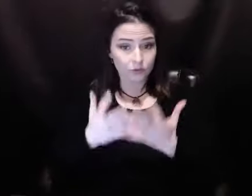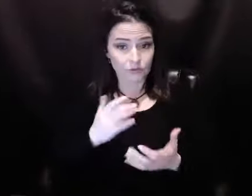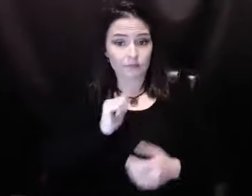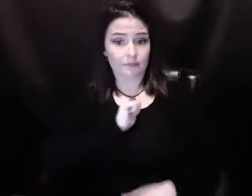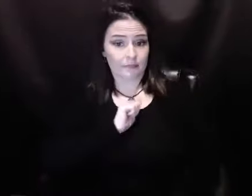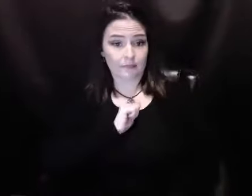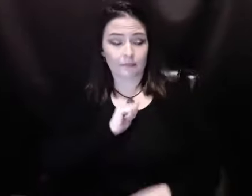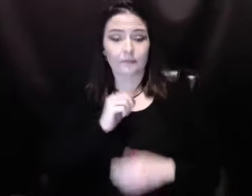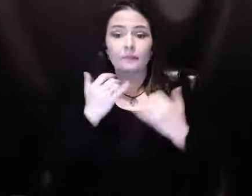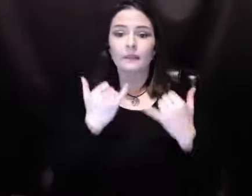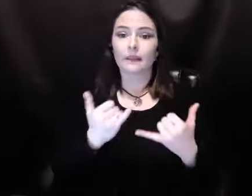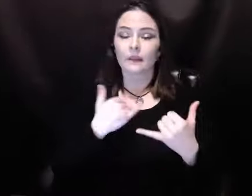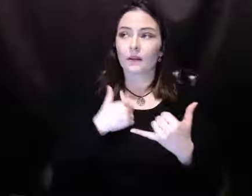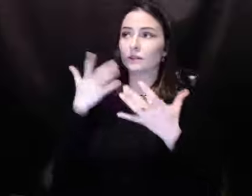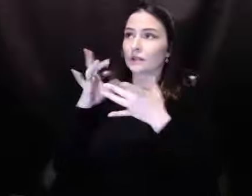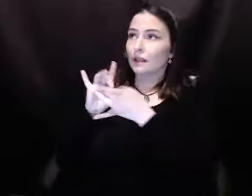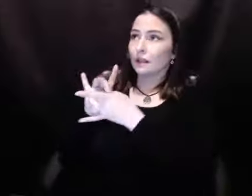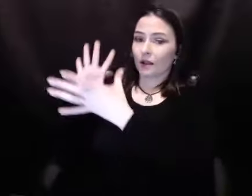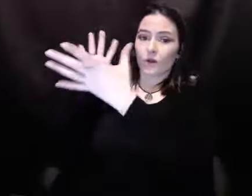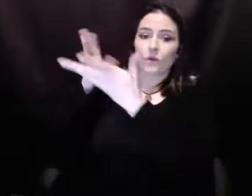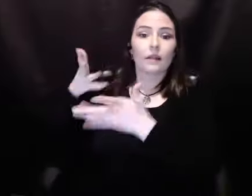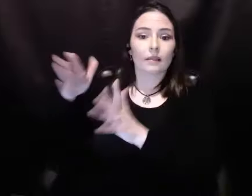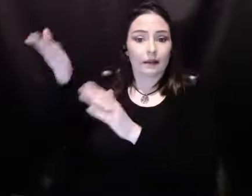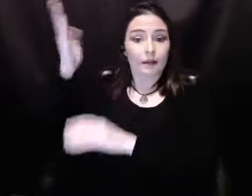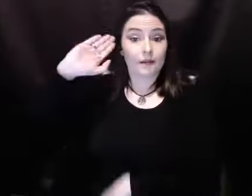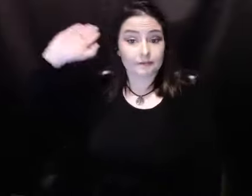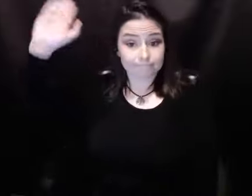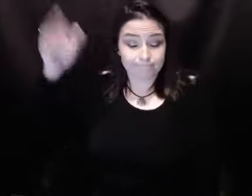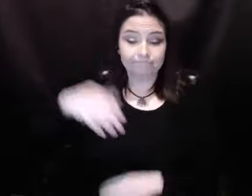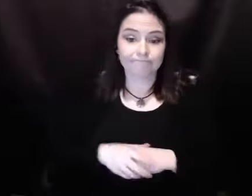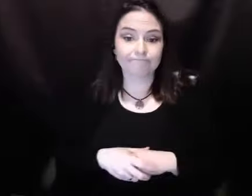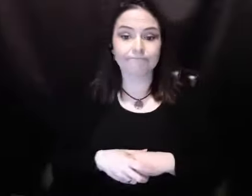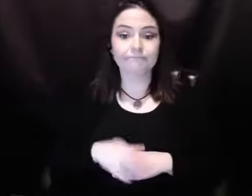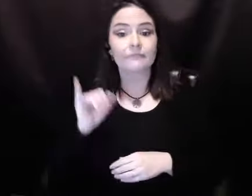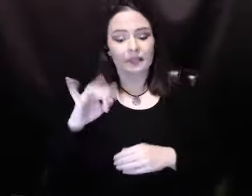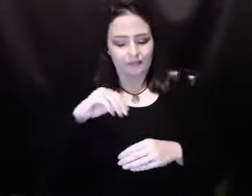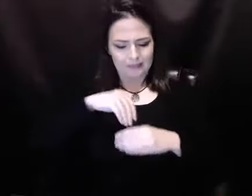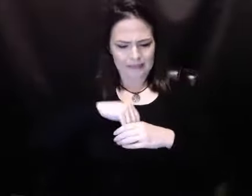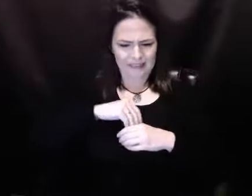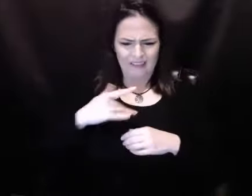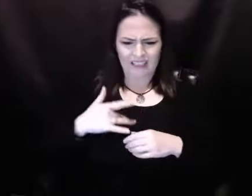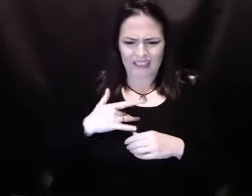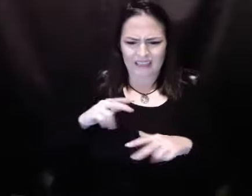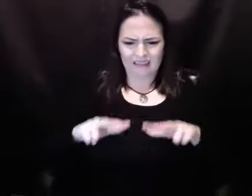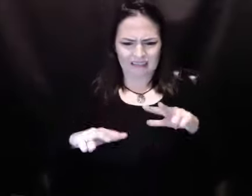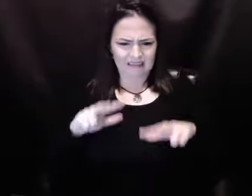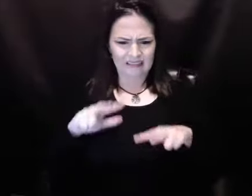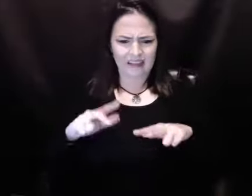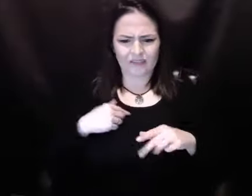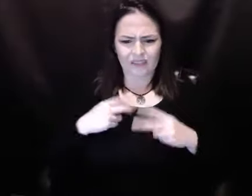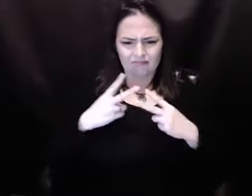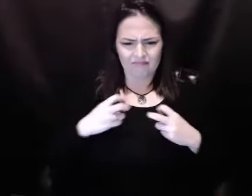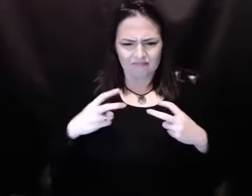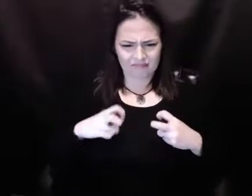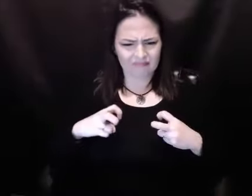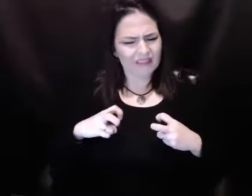comforting. Step 4 initially was such a big step. I did not think it, but today I know I can